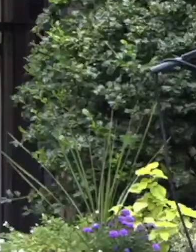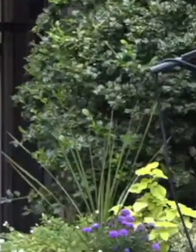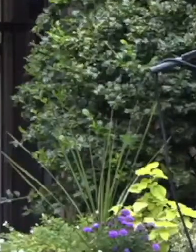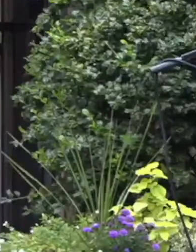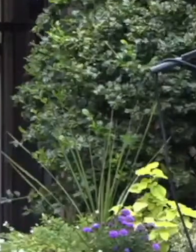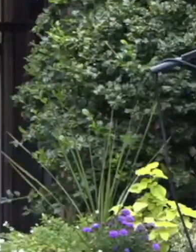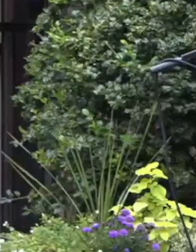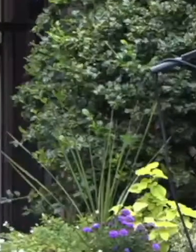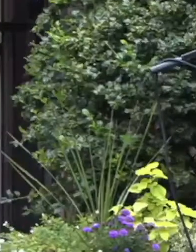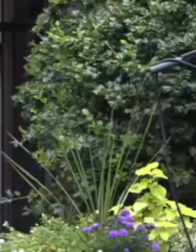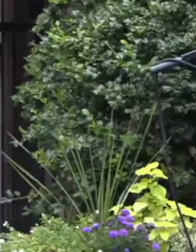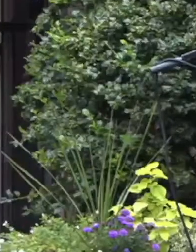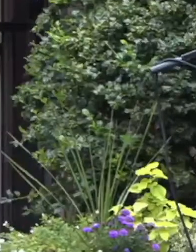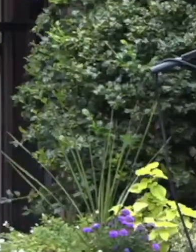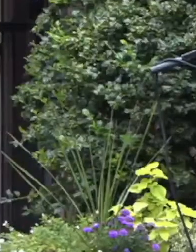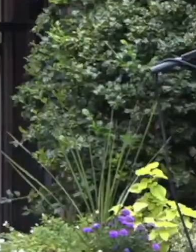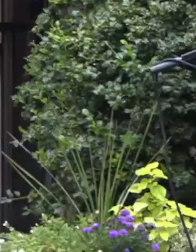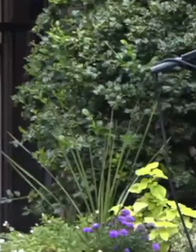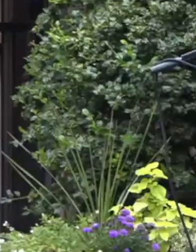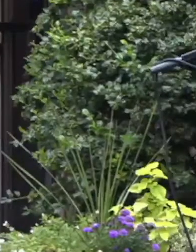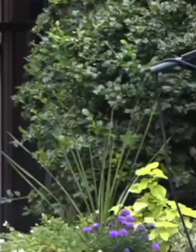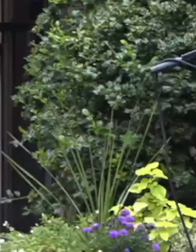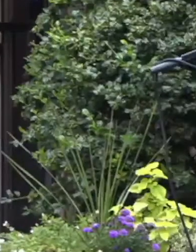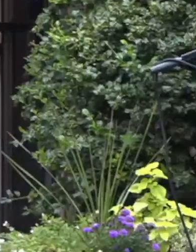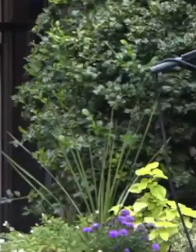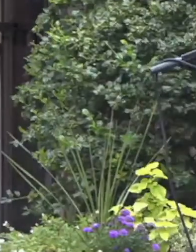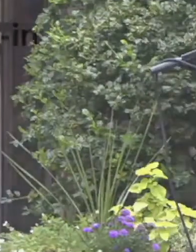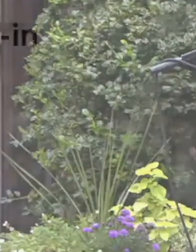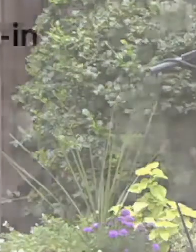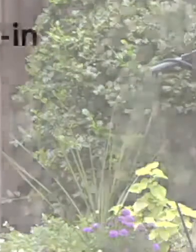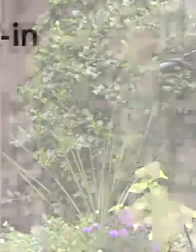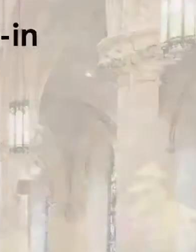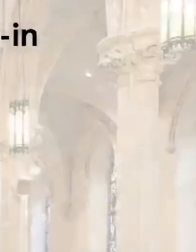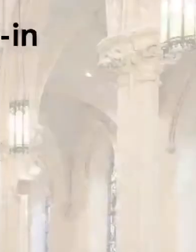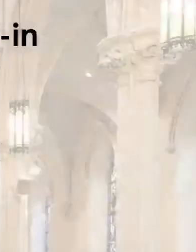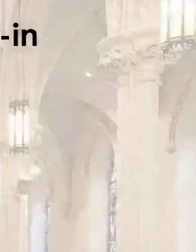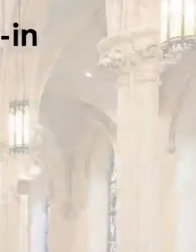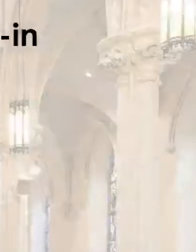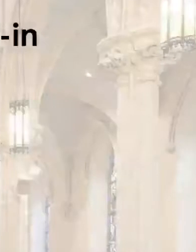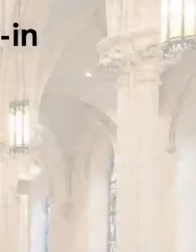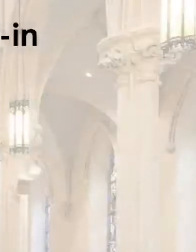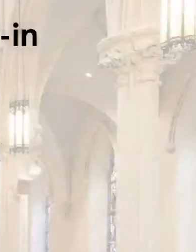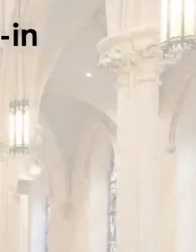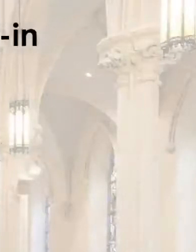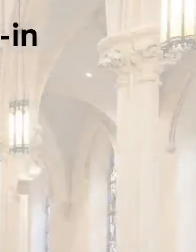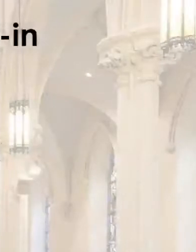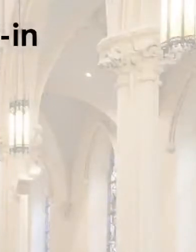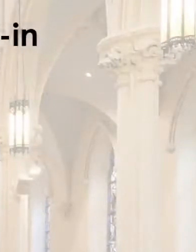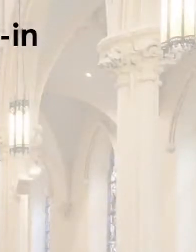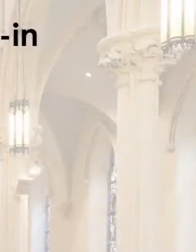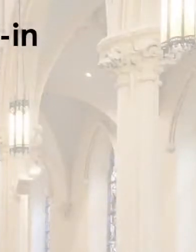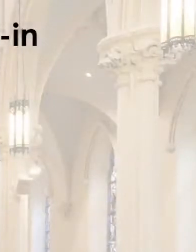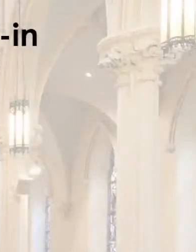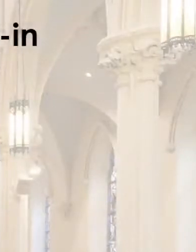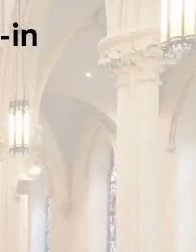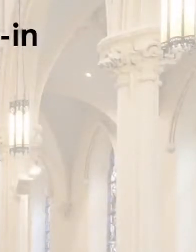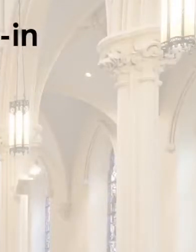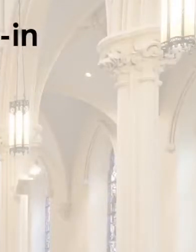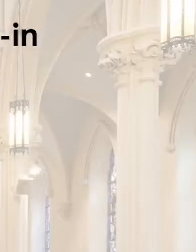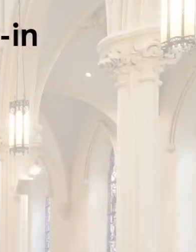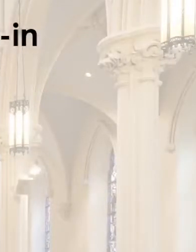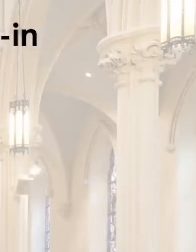bulletin, and our welcome sign in so that we know who is worshiping with us,